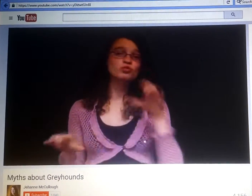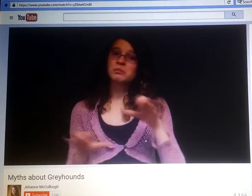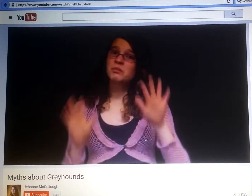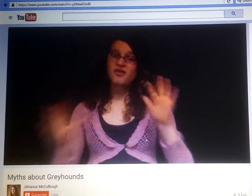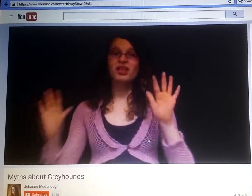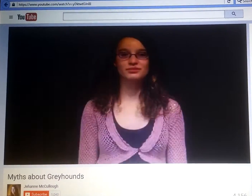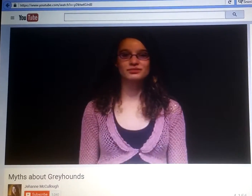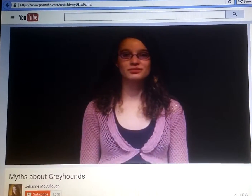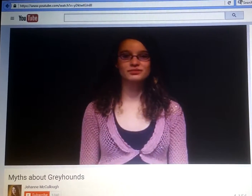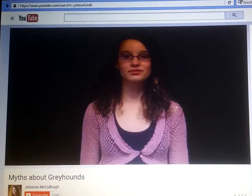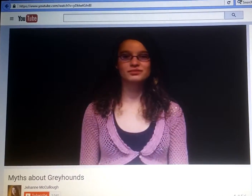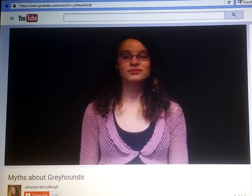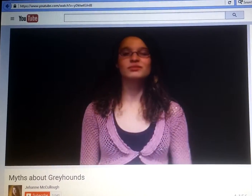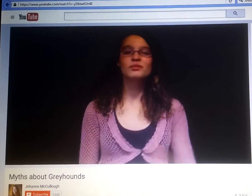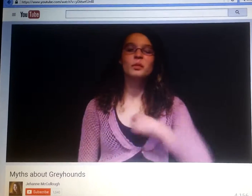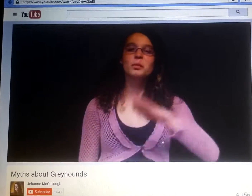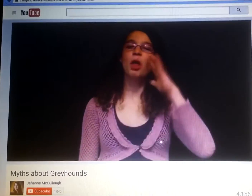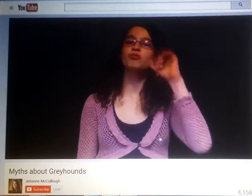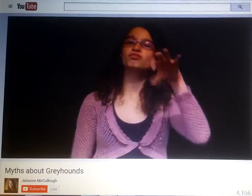old. Since I've had him, he's just been pretty awesome.